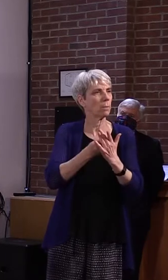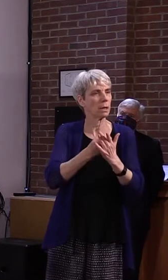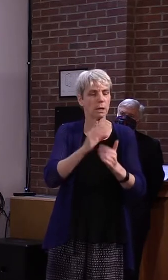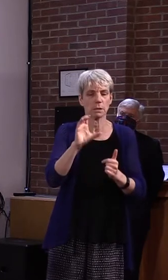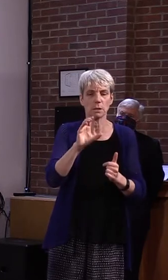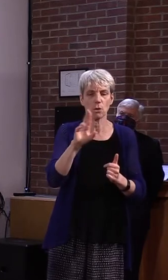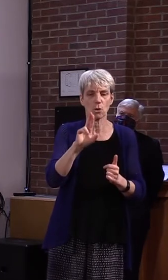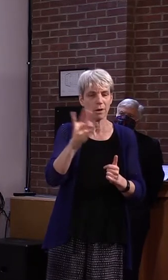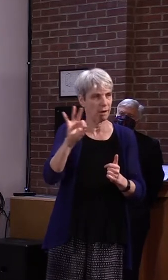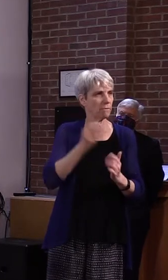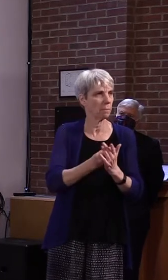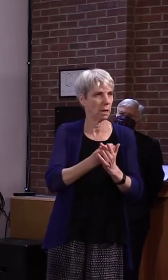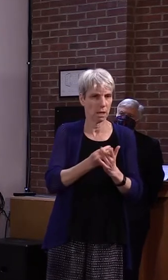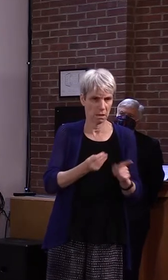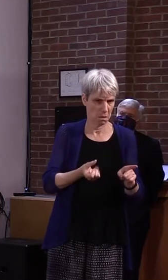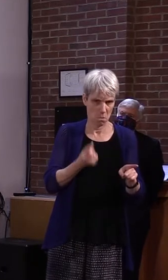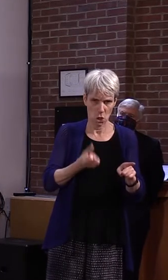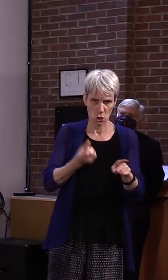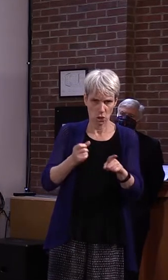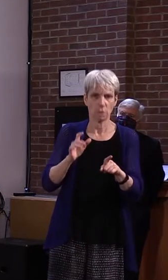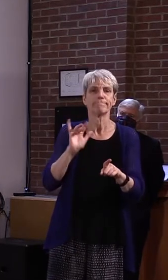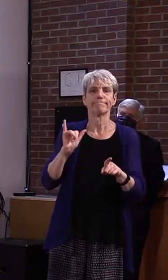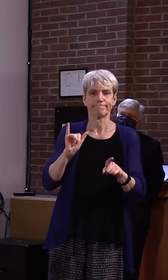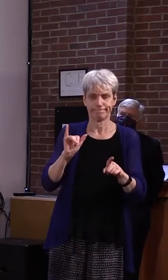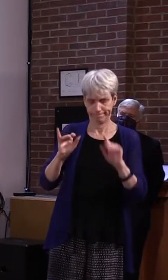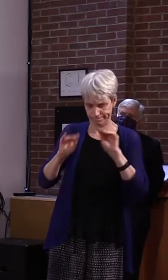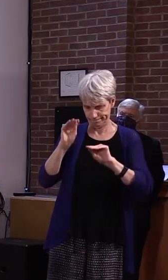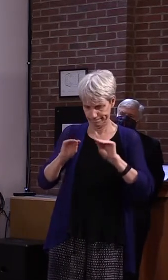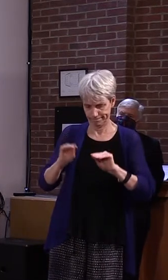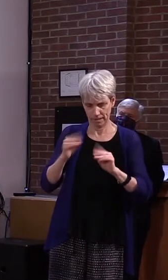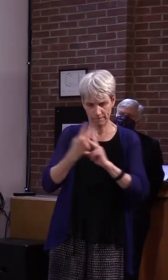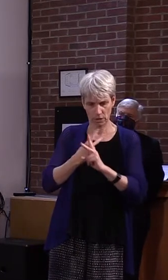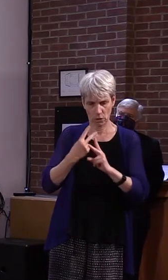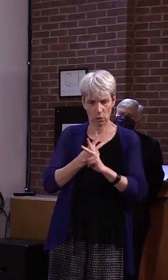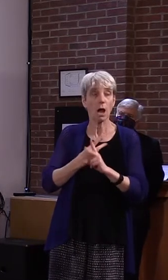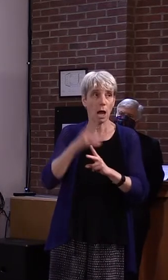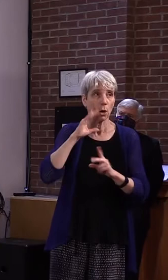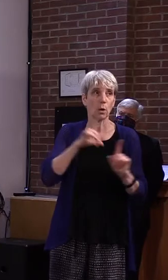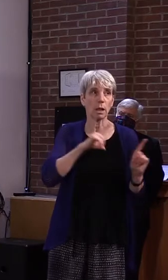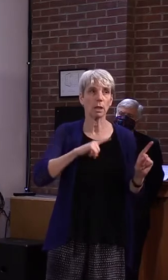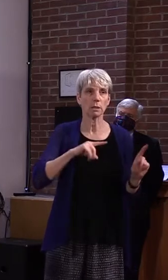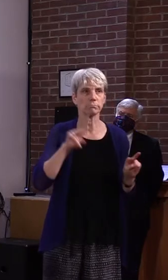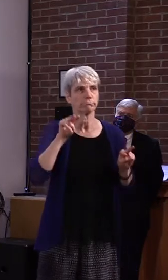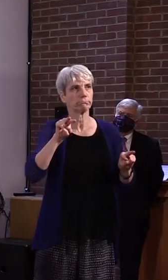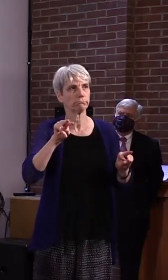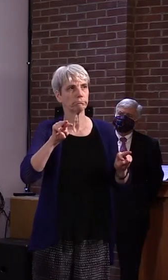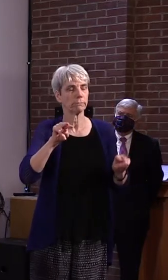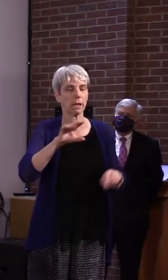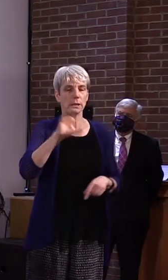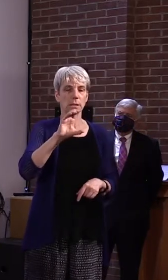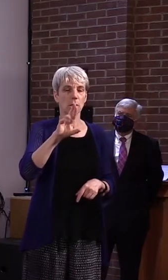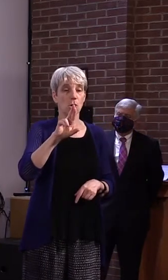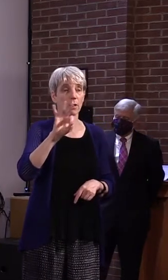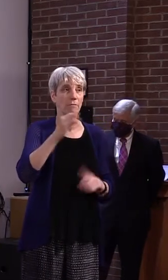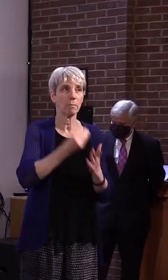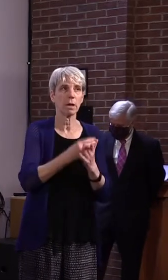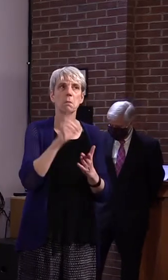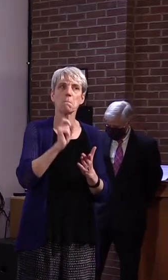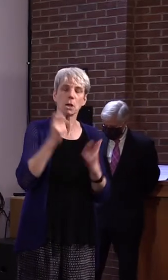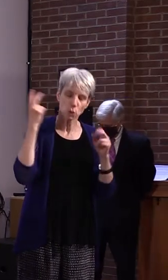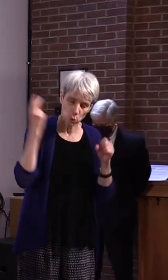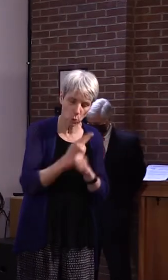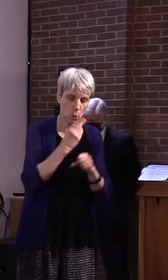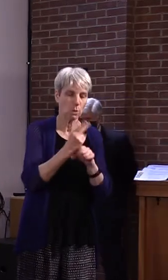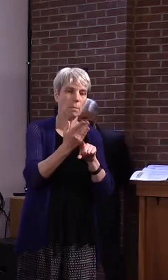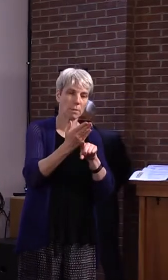be their need from CRF funds, and I know that's a topic of great interest for the legislature. The CRF funds have a short time frame.